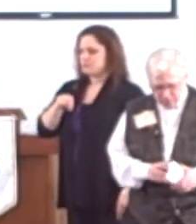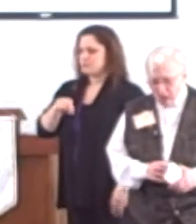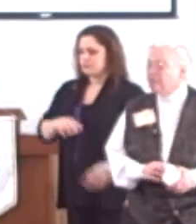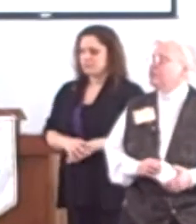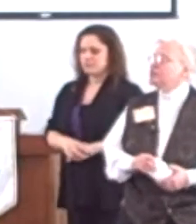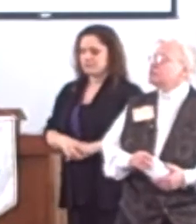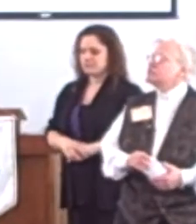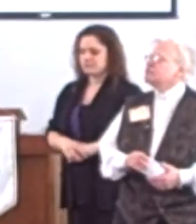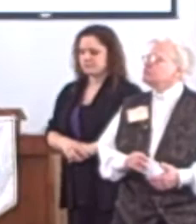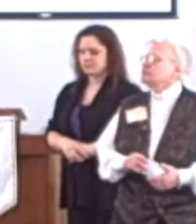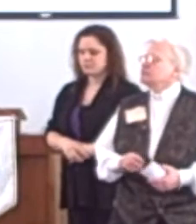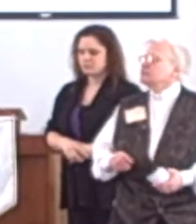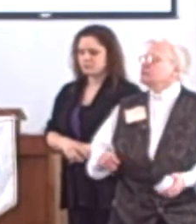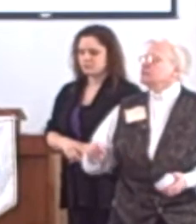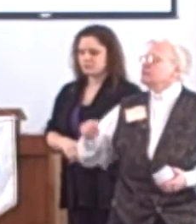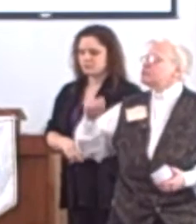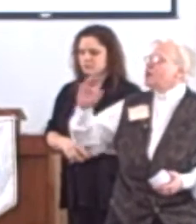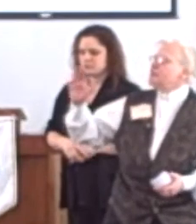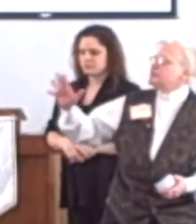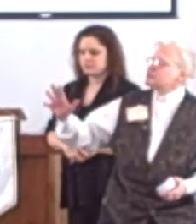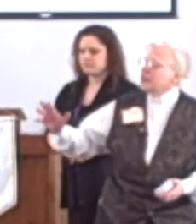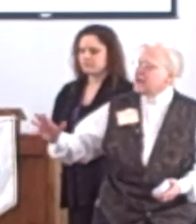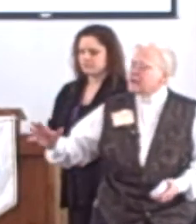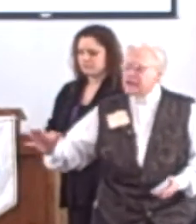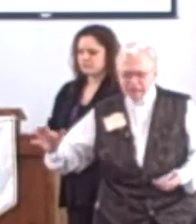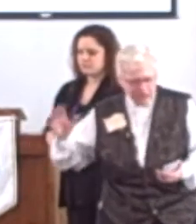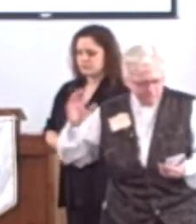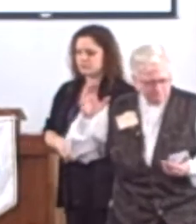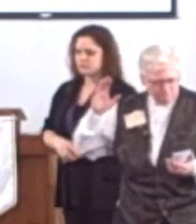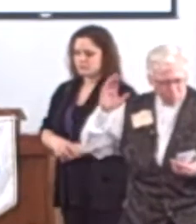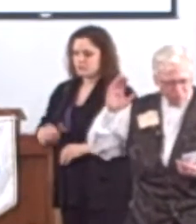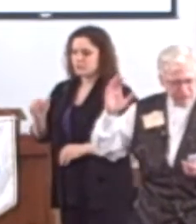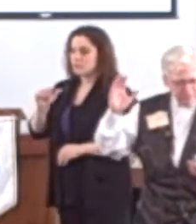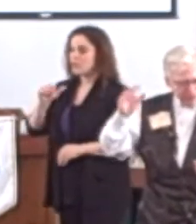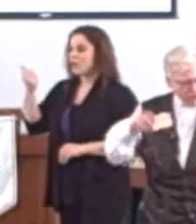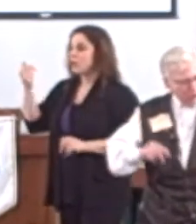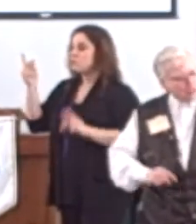Now, others saw this land and they